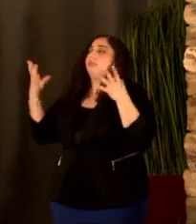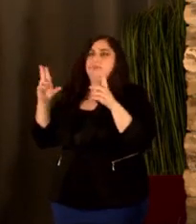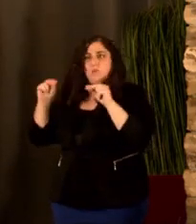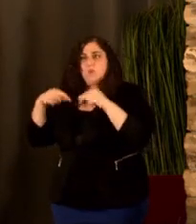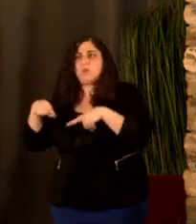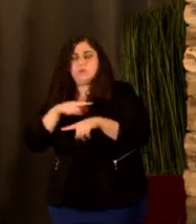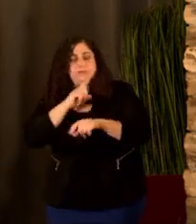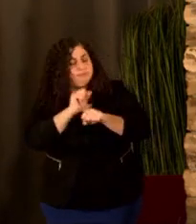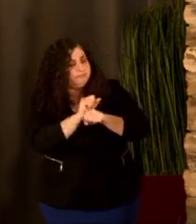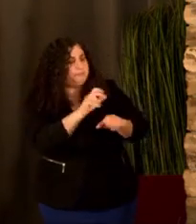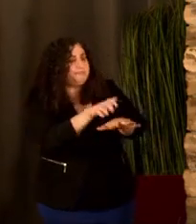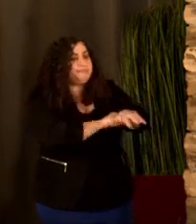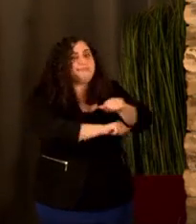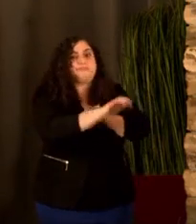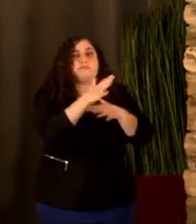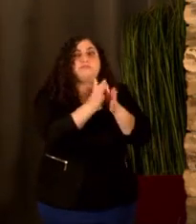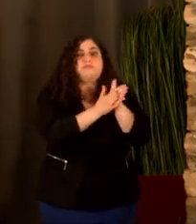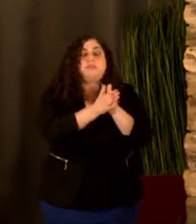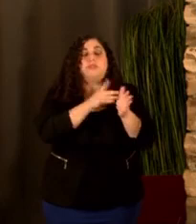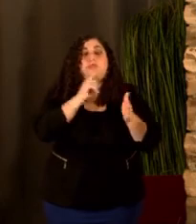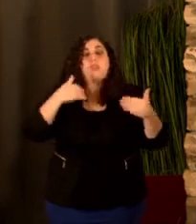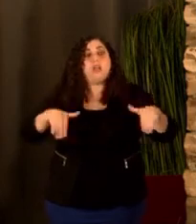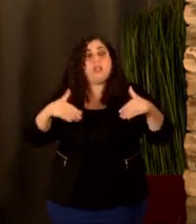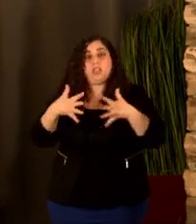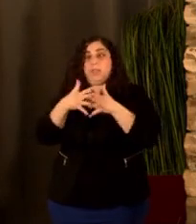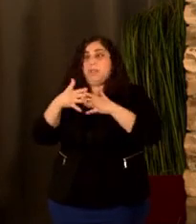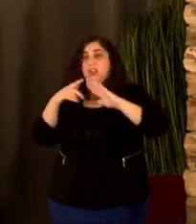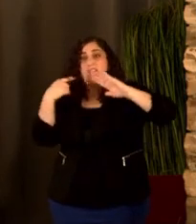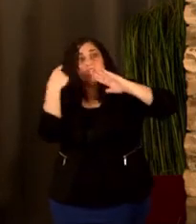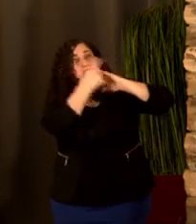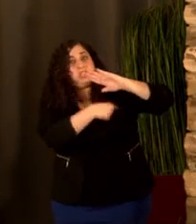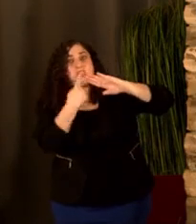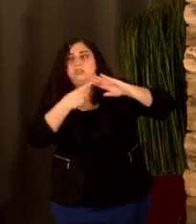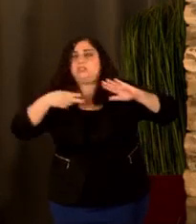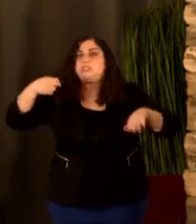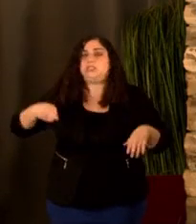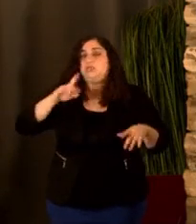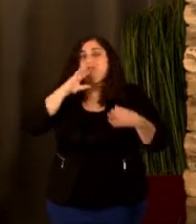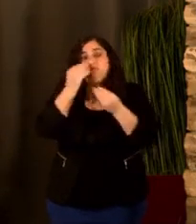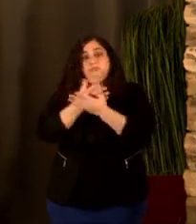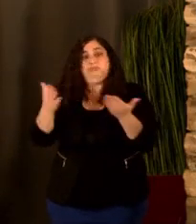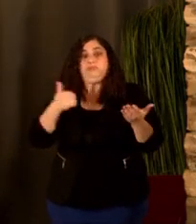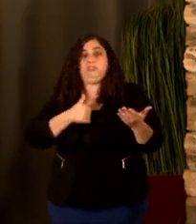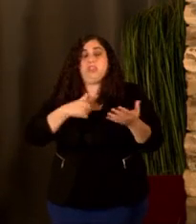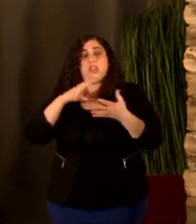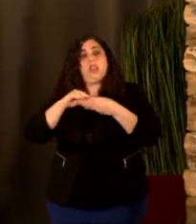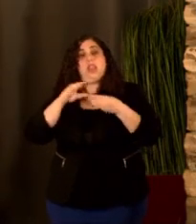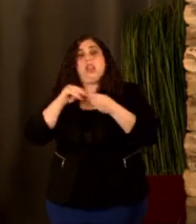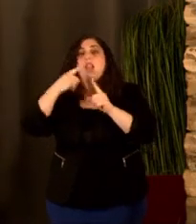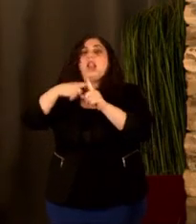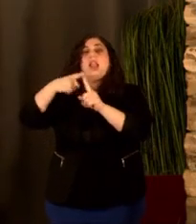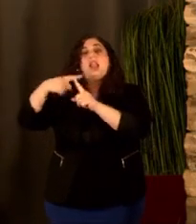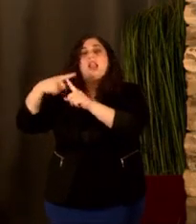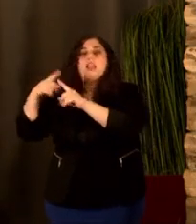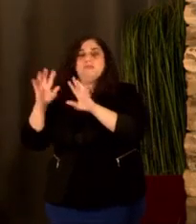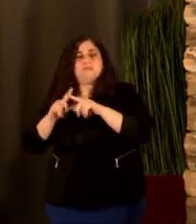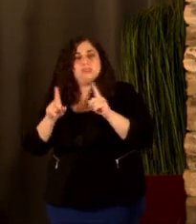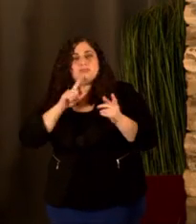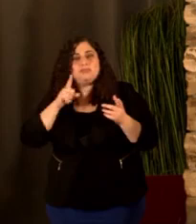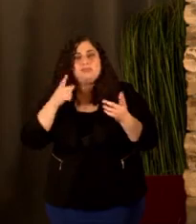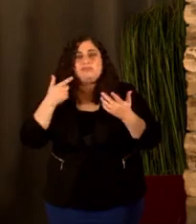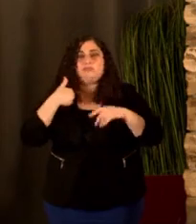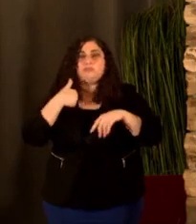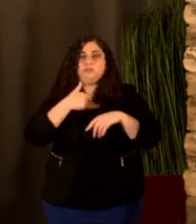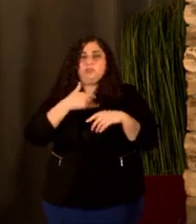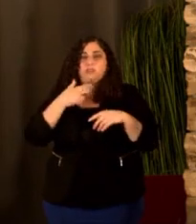simply unprecedented in American history. And forgive me, there's a lot of superlatives there. Some would accuse that of being almost